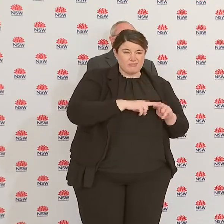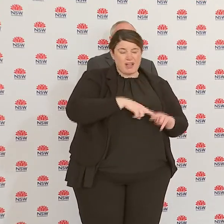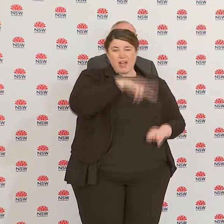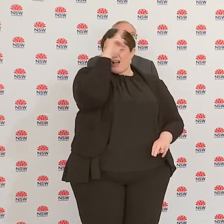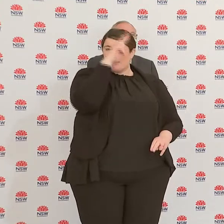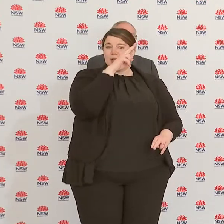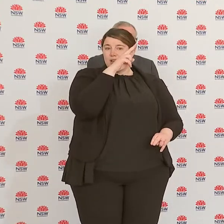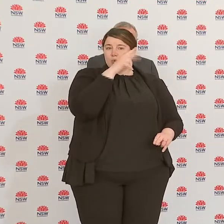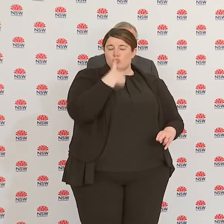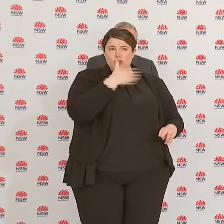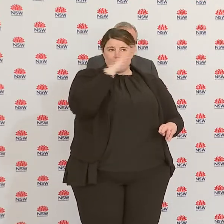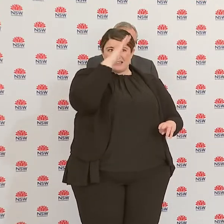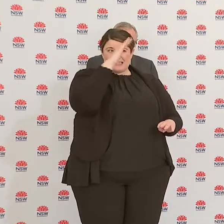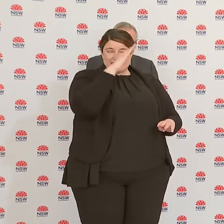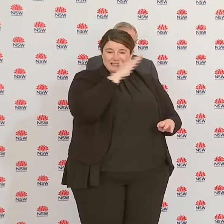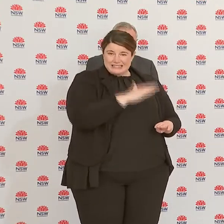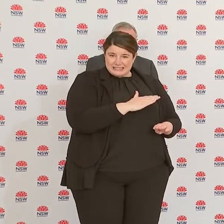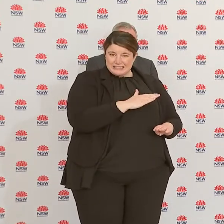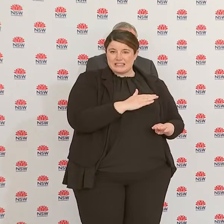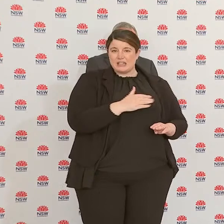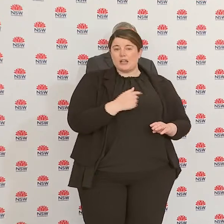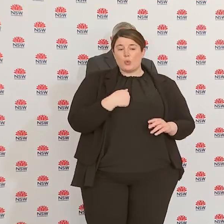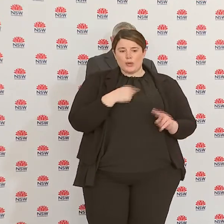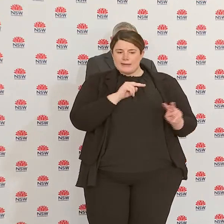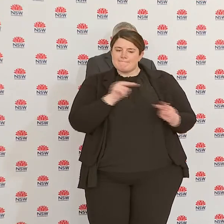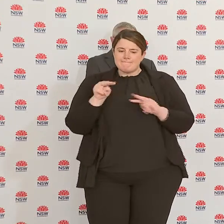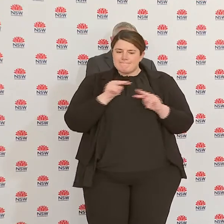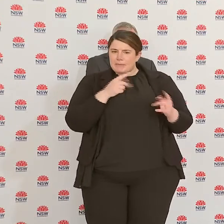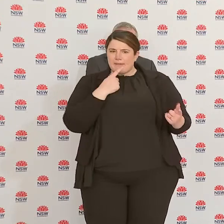watching the situation very closely and will obviously